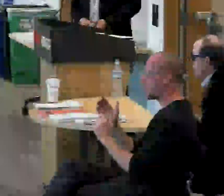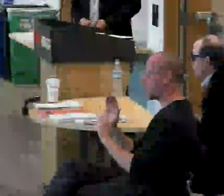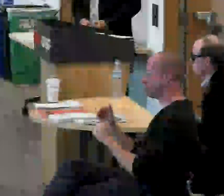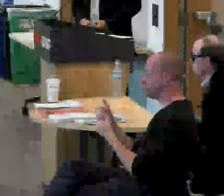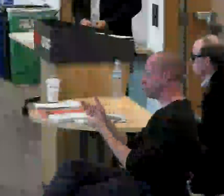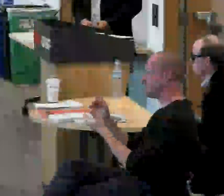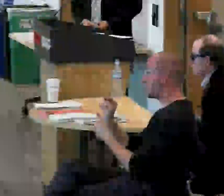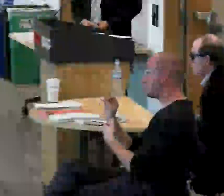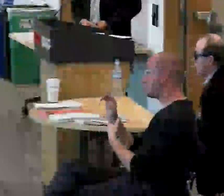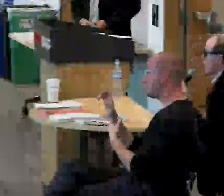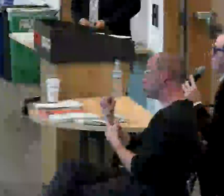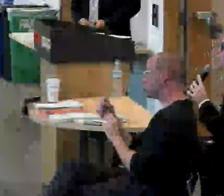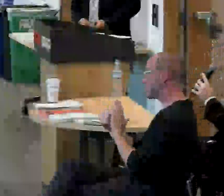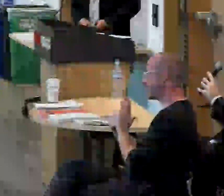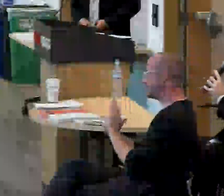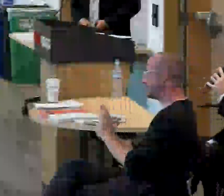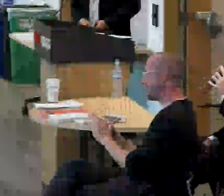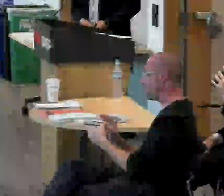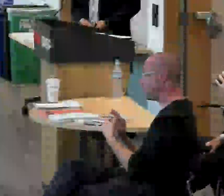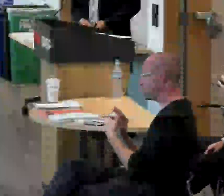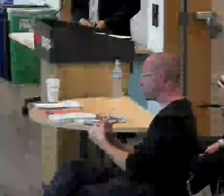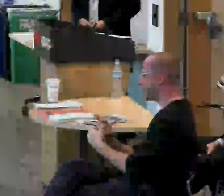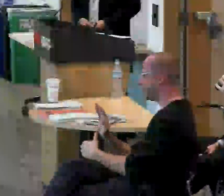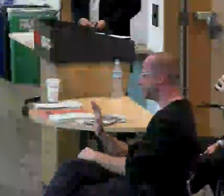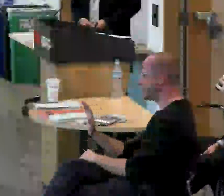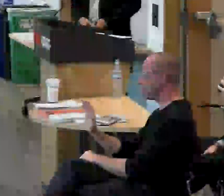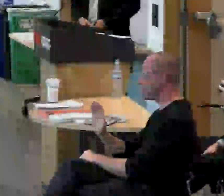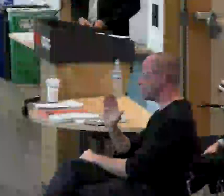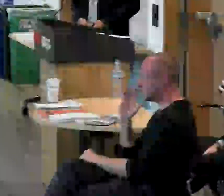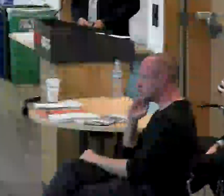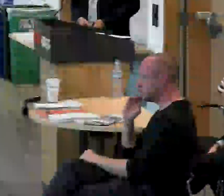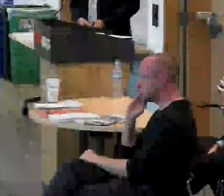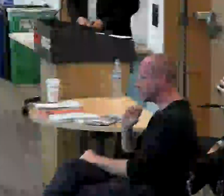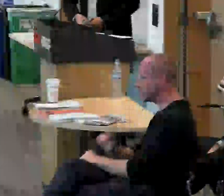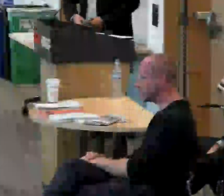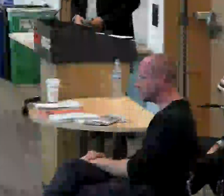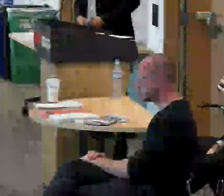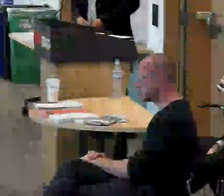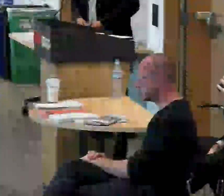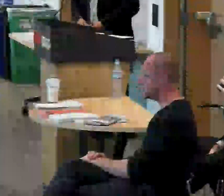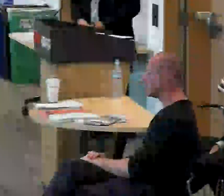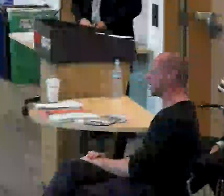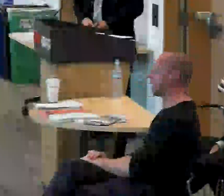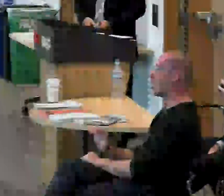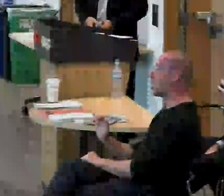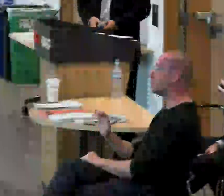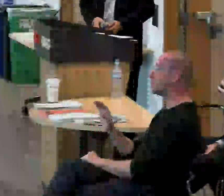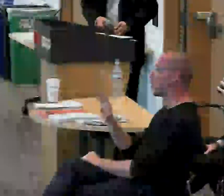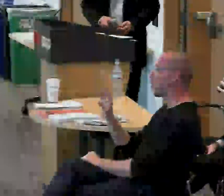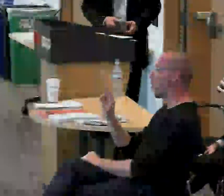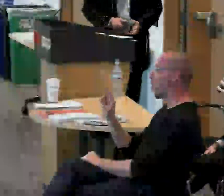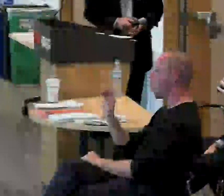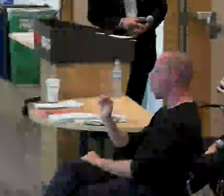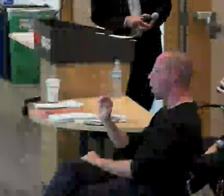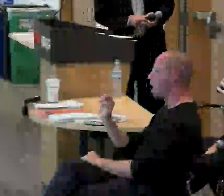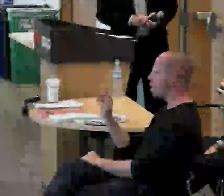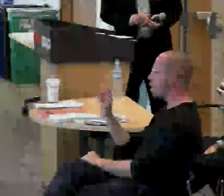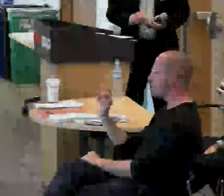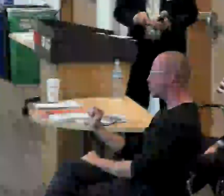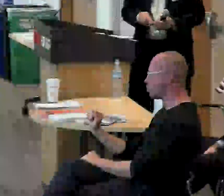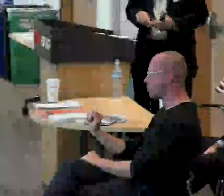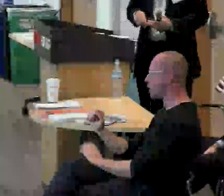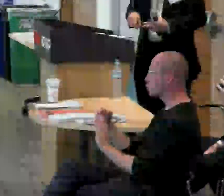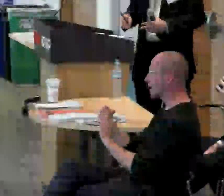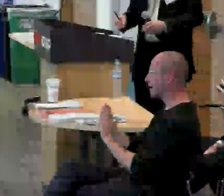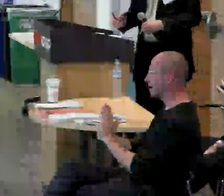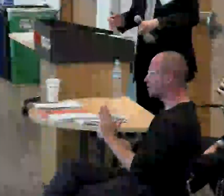and examples that really relate. And then lastly, around this stuff, the WIOA regulations that went into effect this year